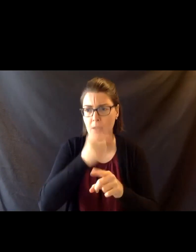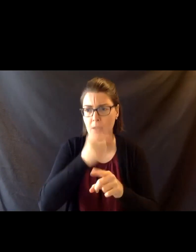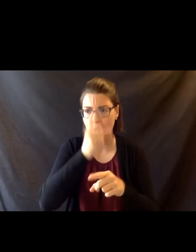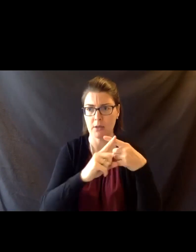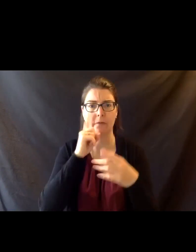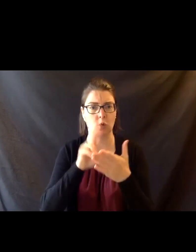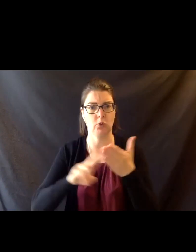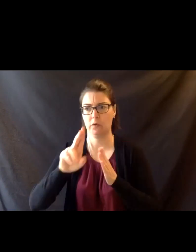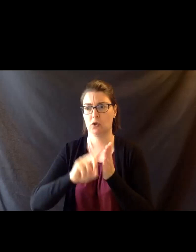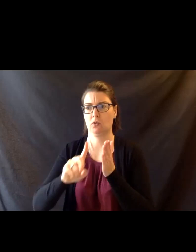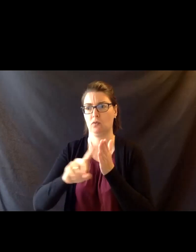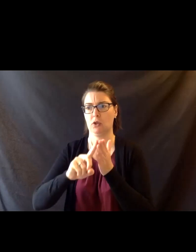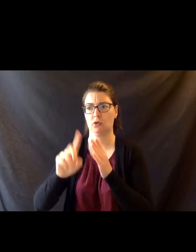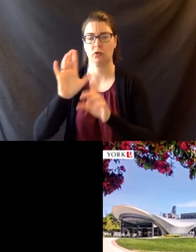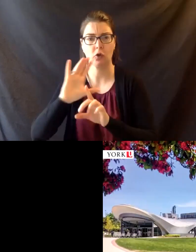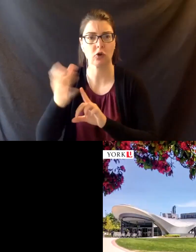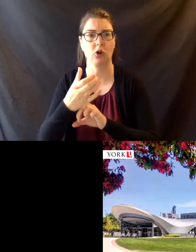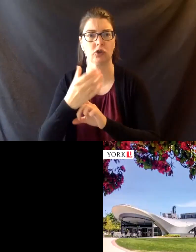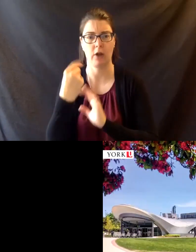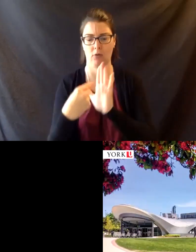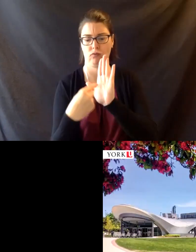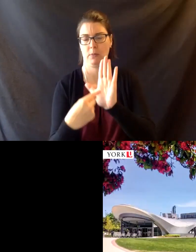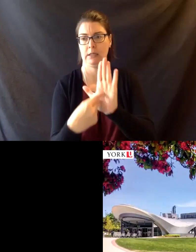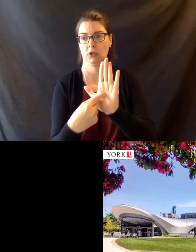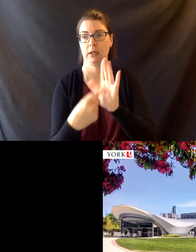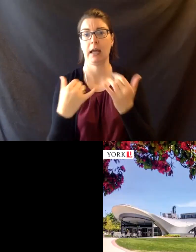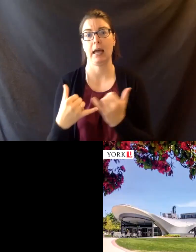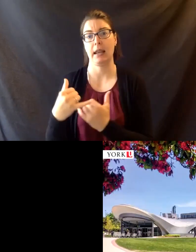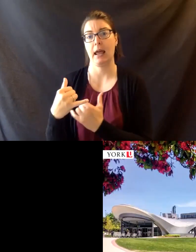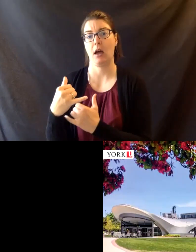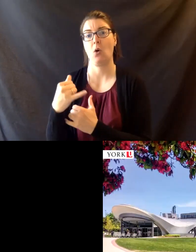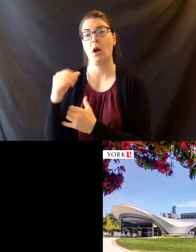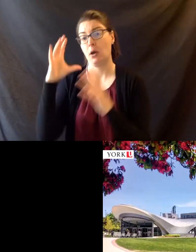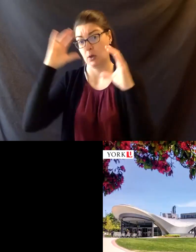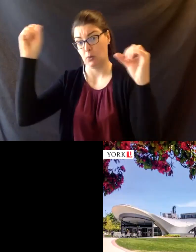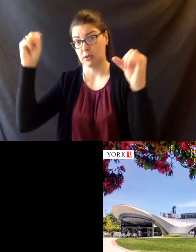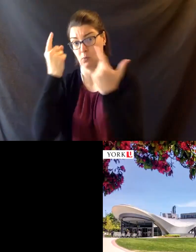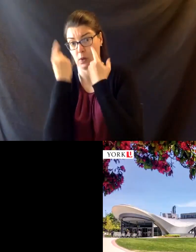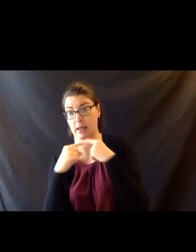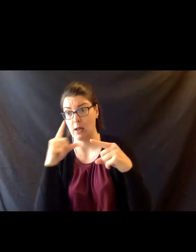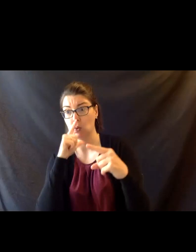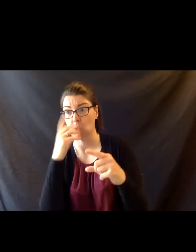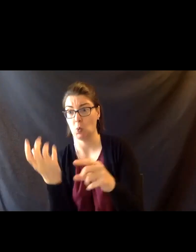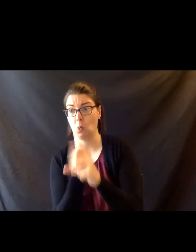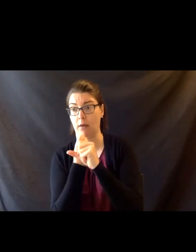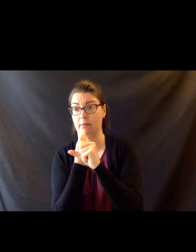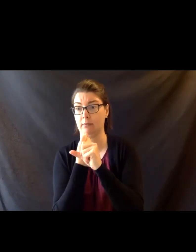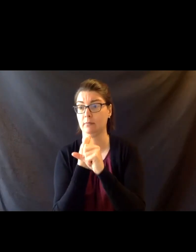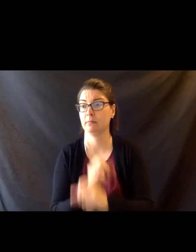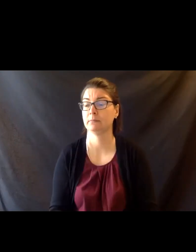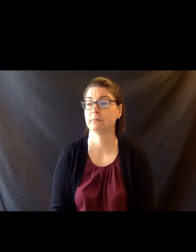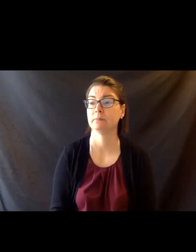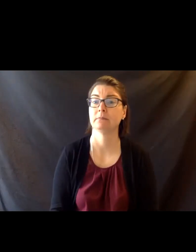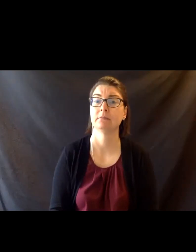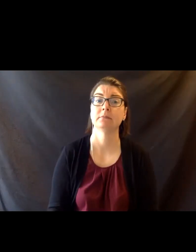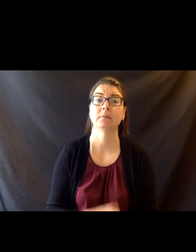it over to President Rhonda Lenton to announce the 2020 PREA Award winner. Thank you, Rebecca. It